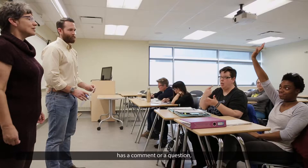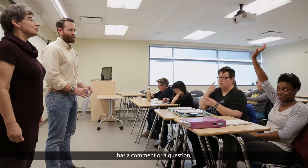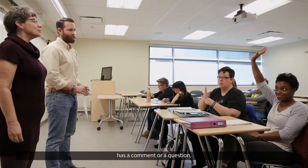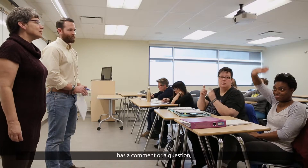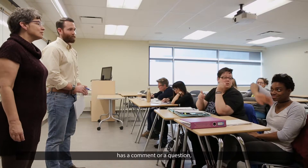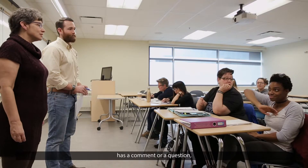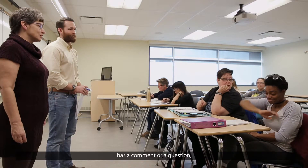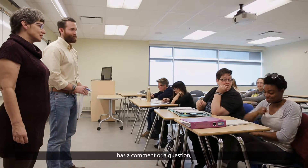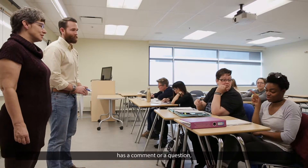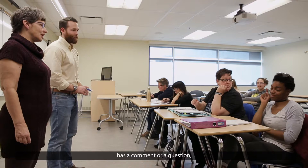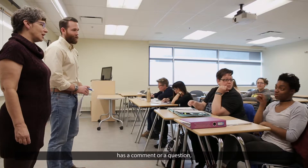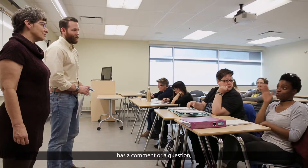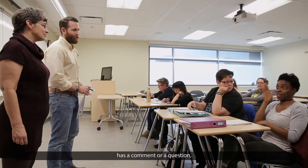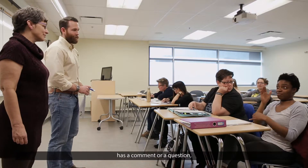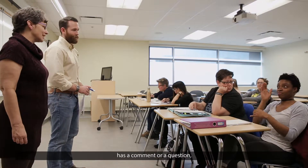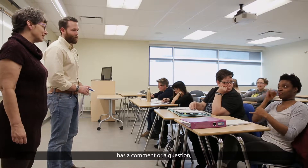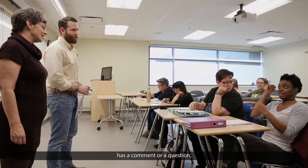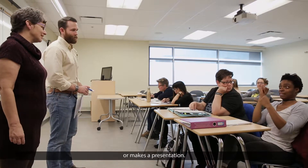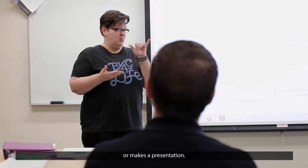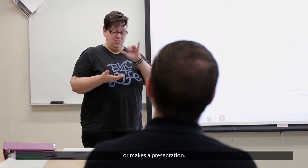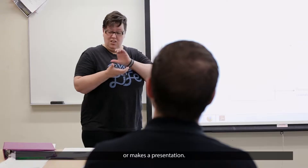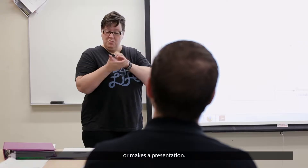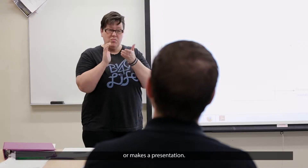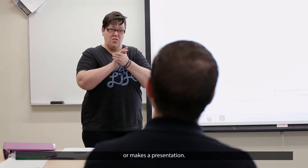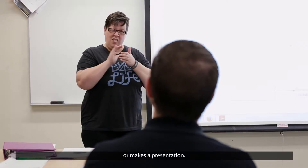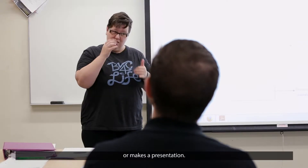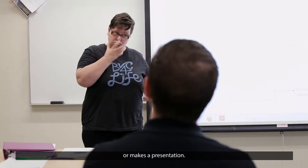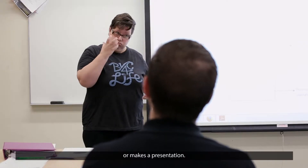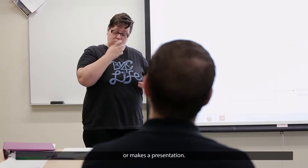has a comment or a question, or makes a presentation.